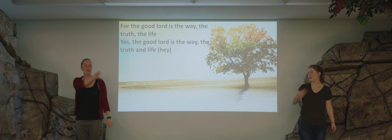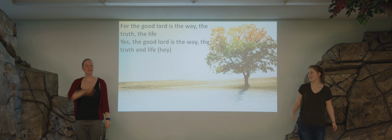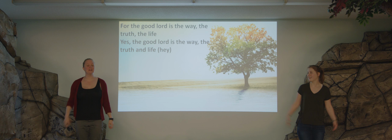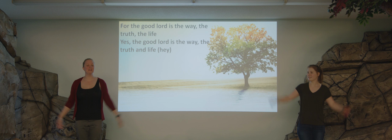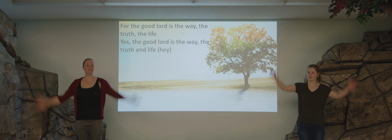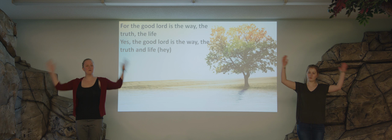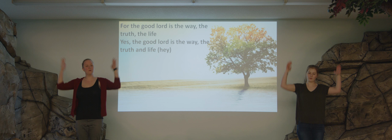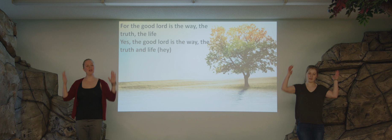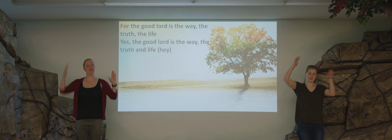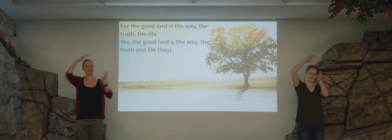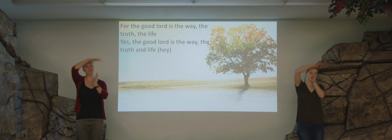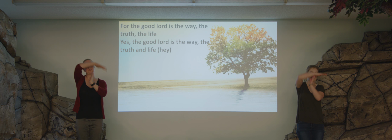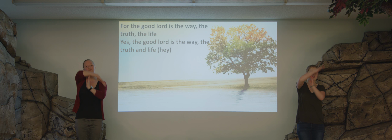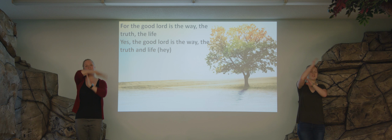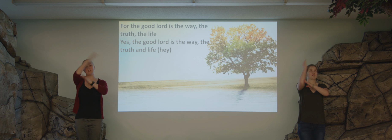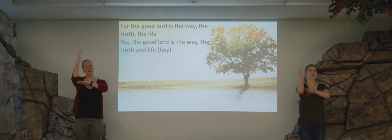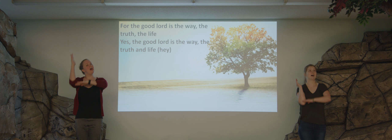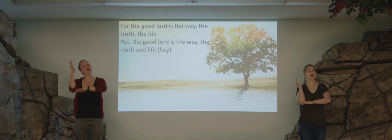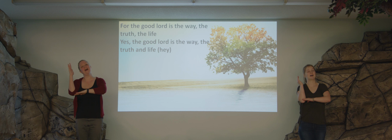is the way, the truth, life.